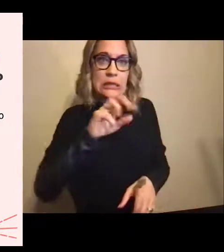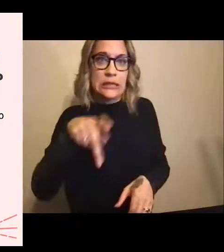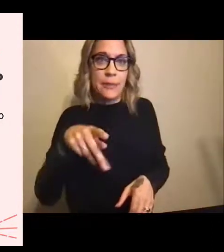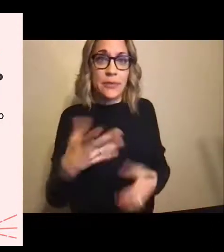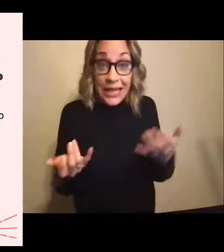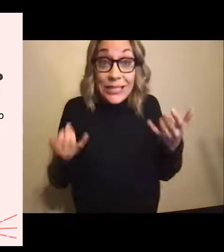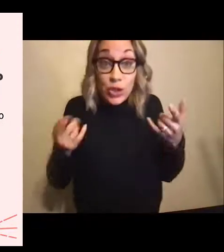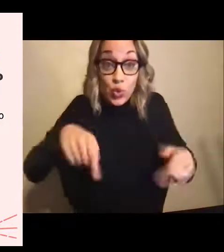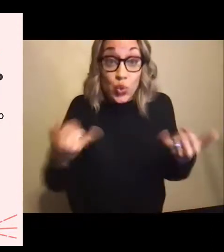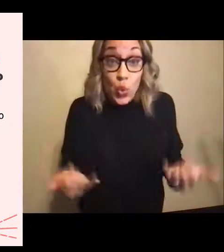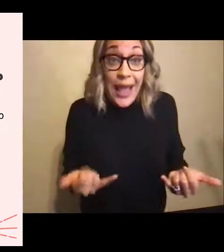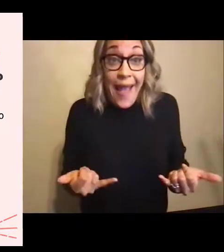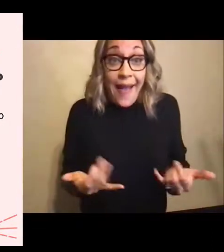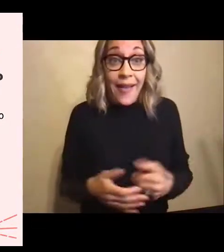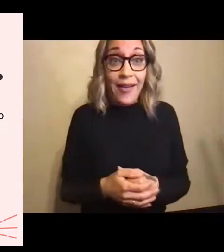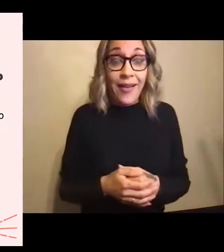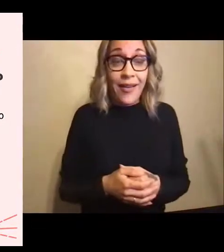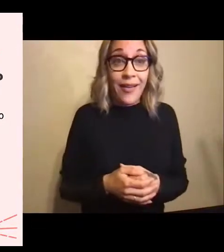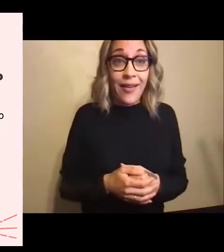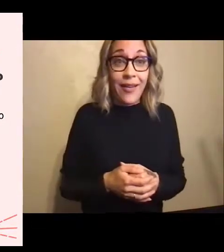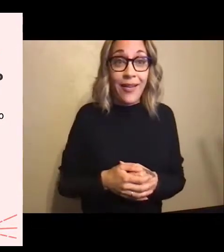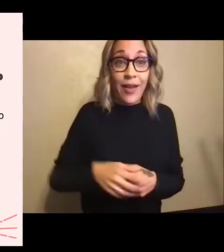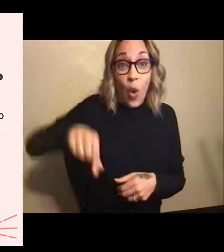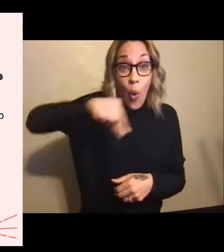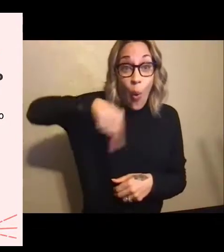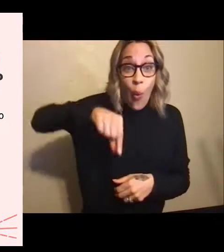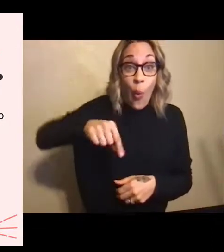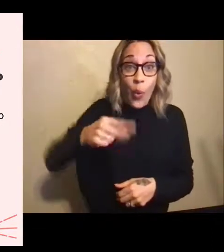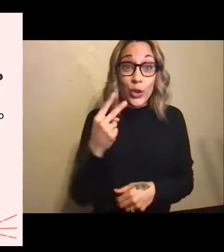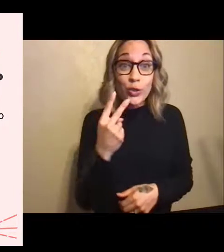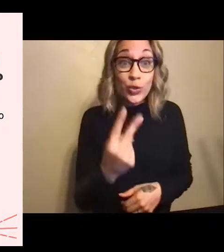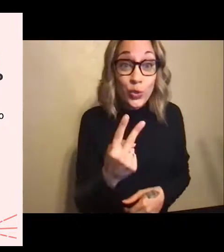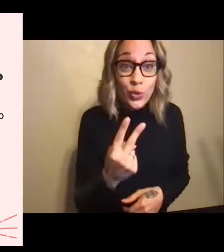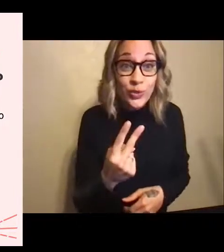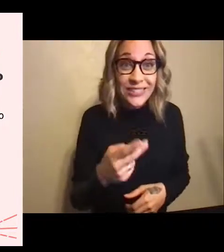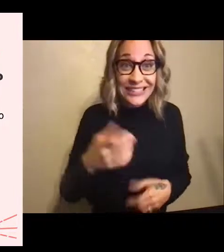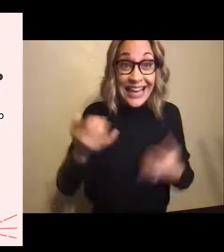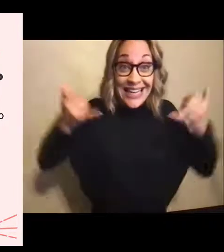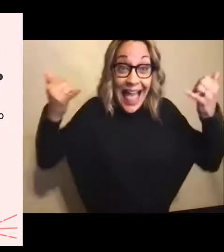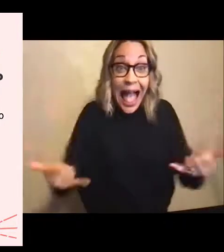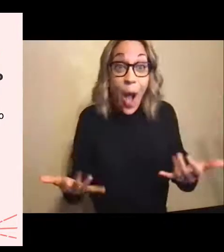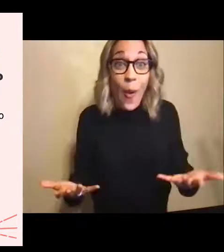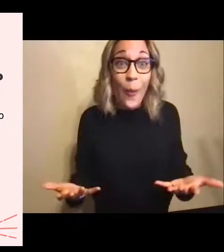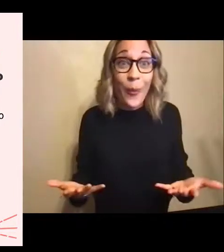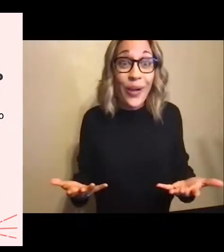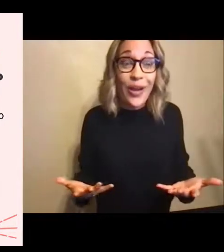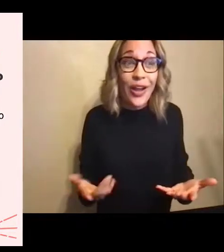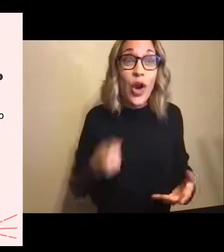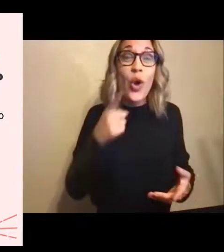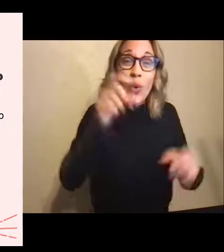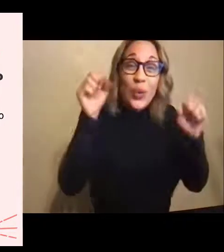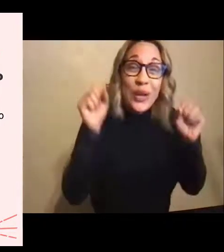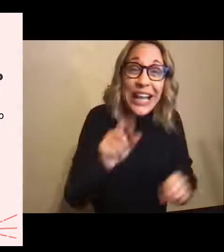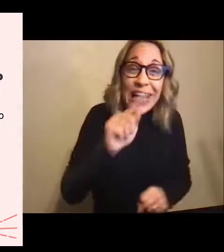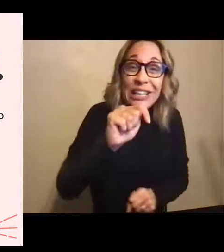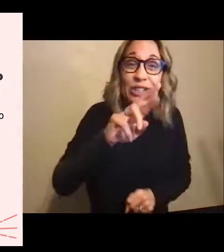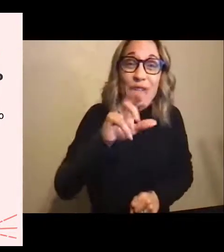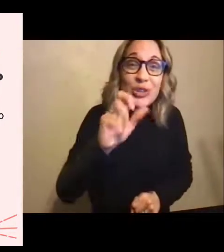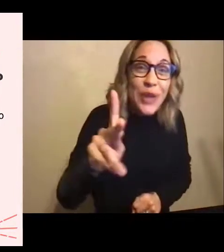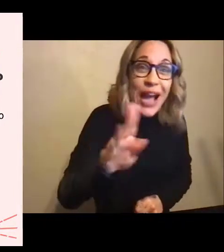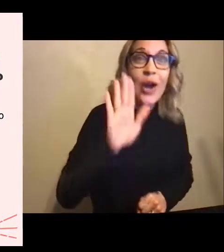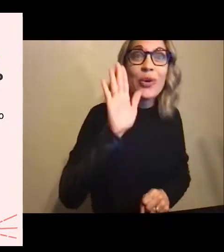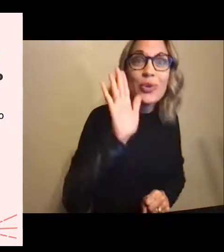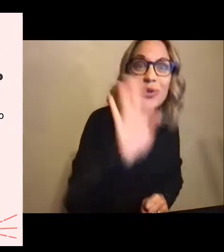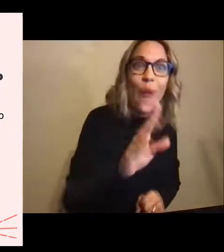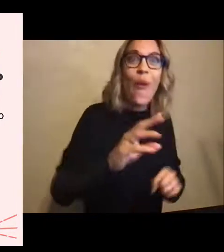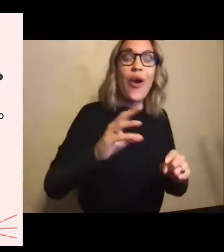I would definitely recommend taking action starting today. If you're looking at quarter 1, we just started in